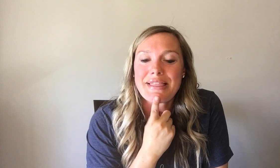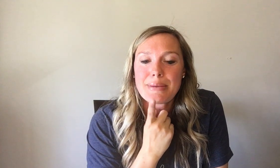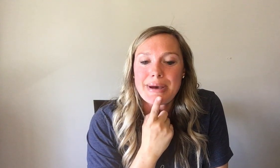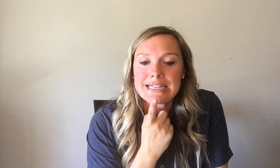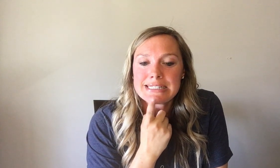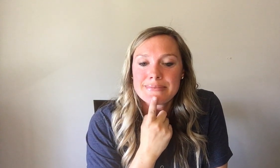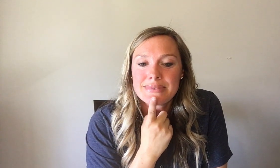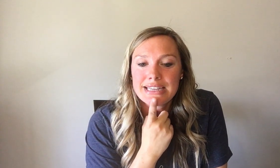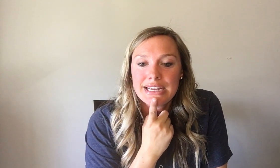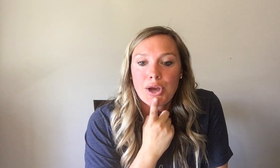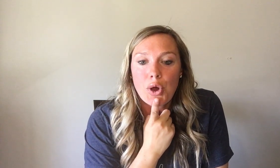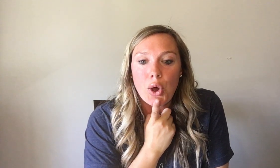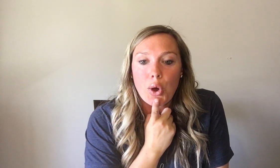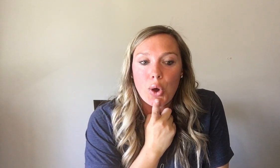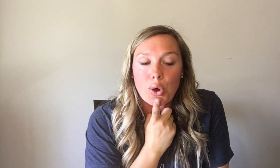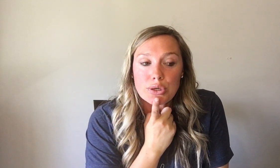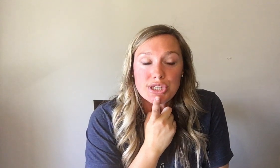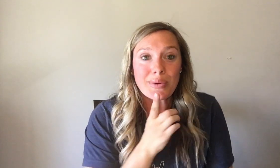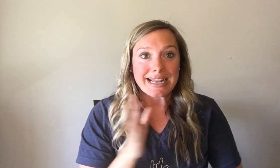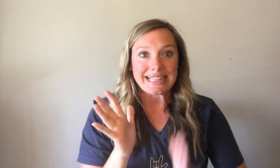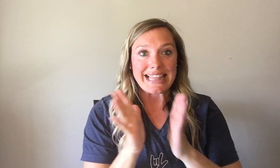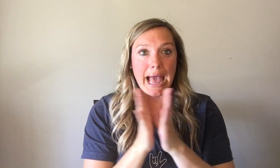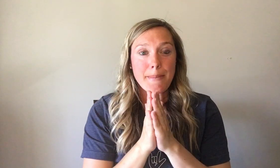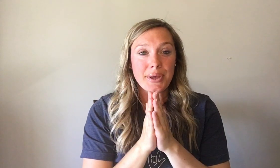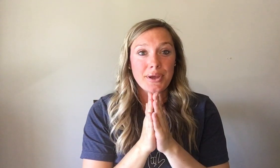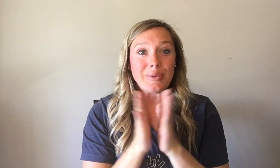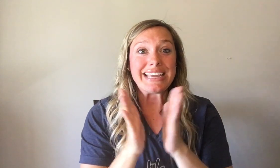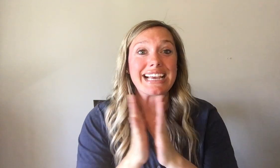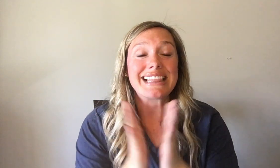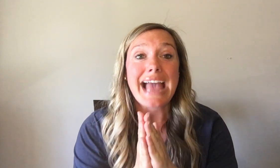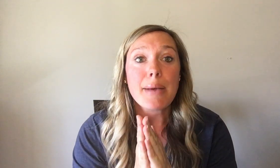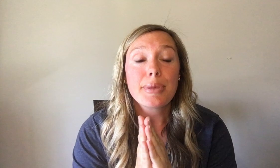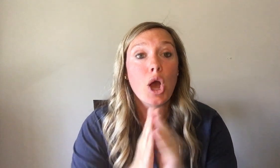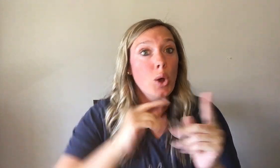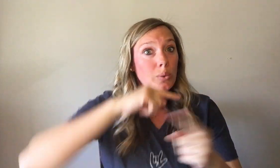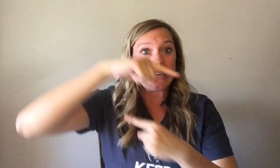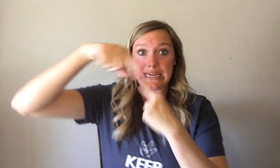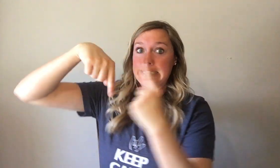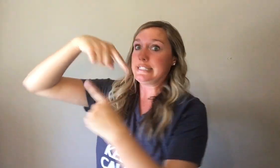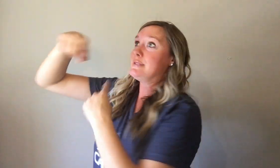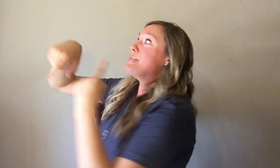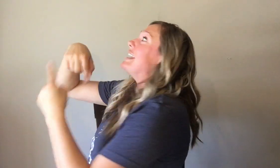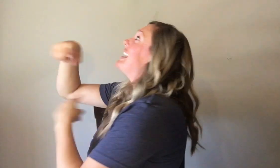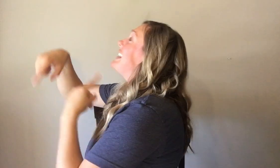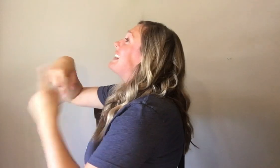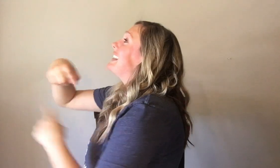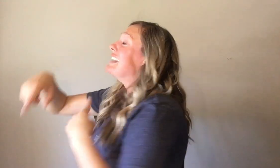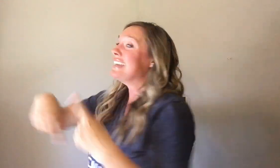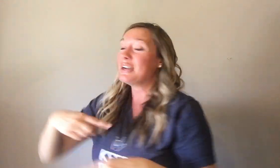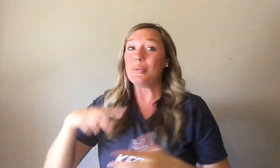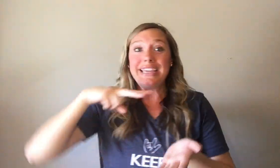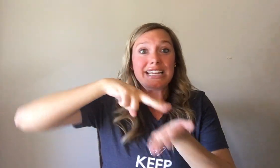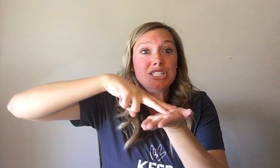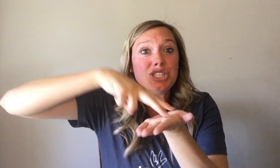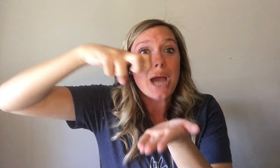the bus? Oh, do you want to clap? We can clap, we could spin, we can